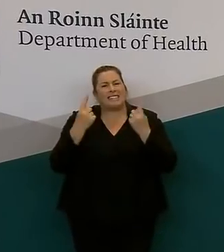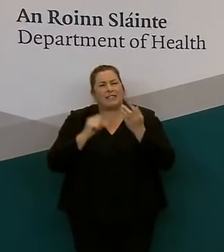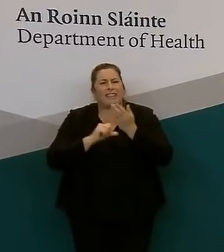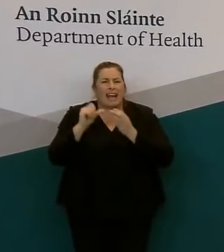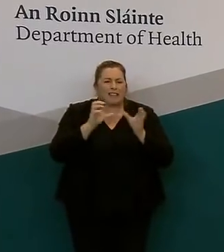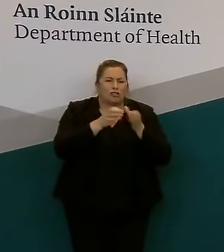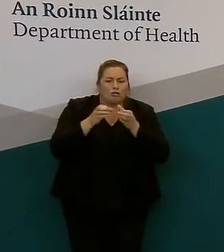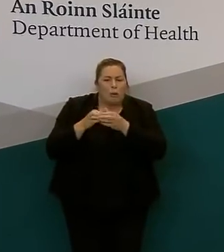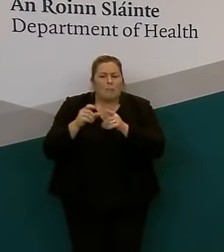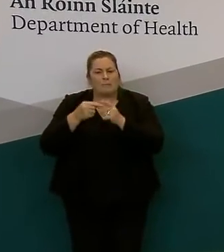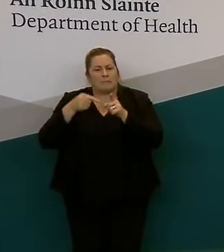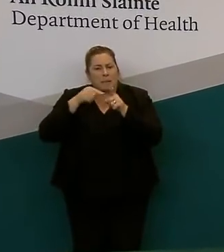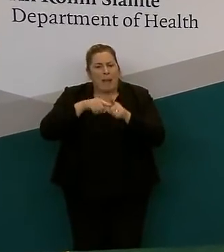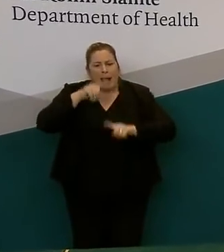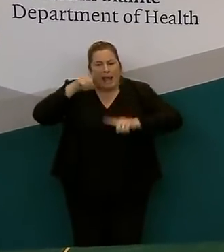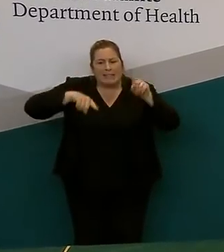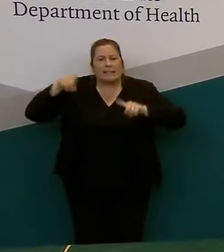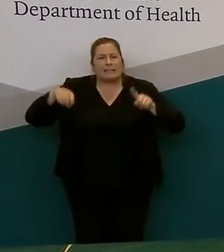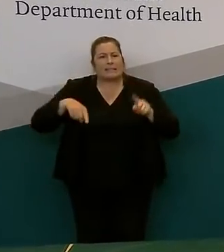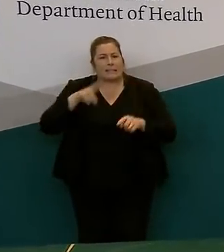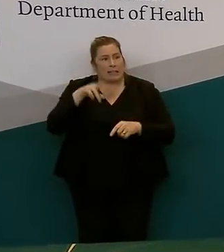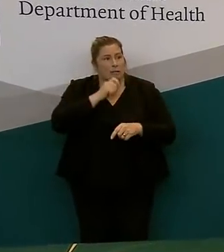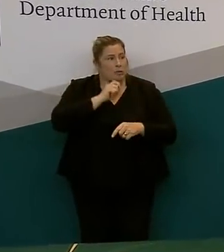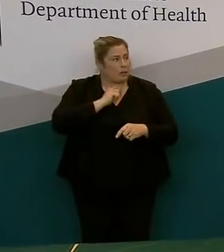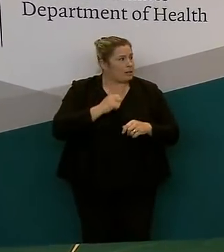can you give us on that, please?